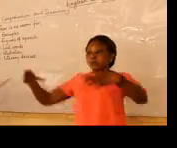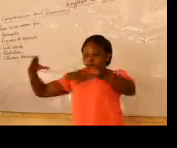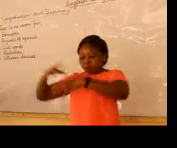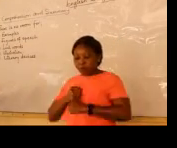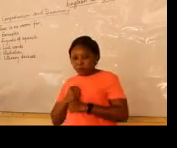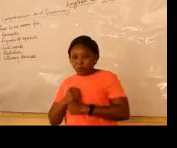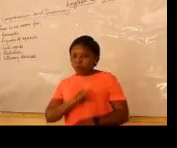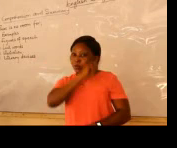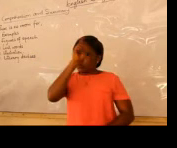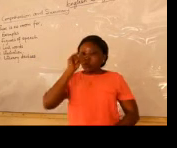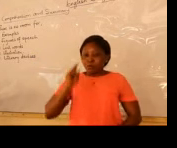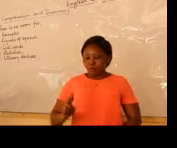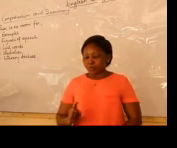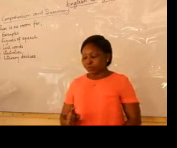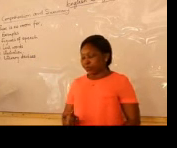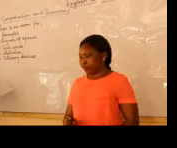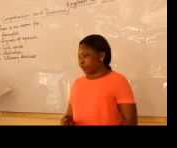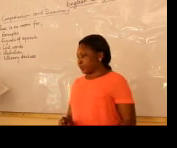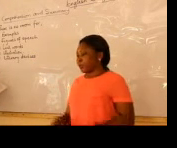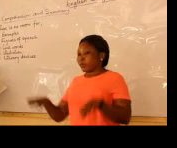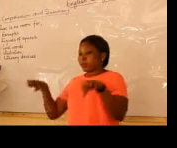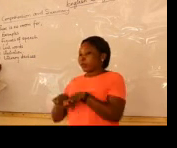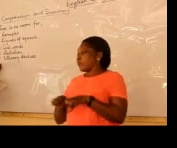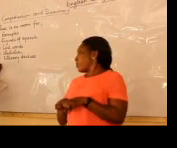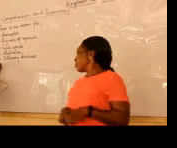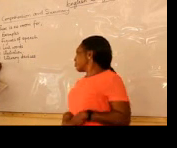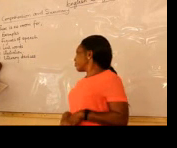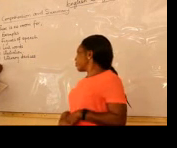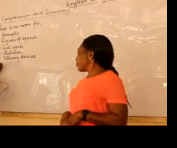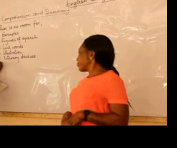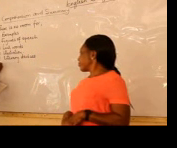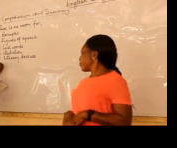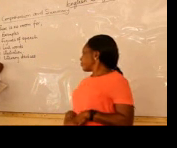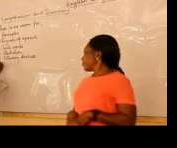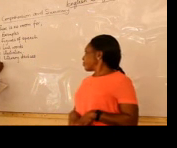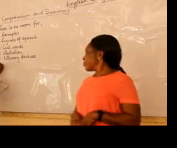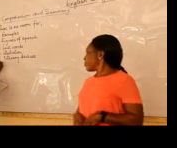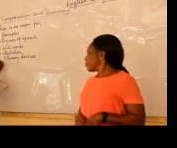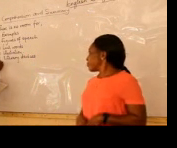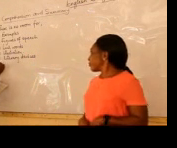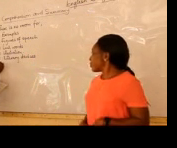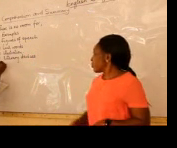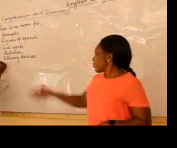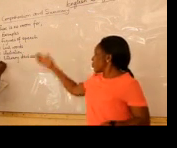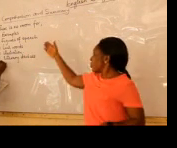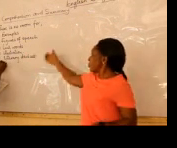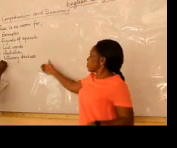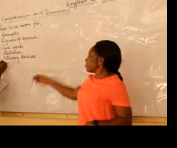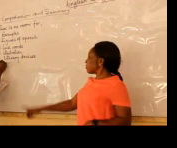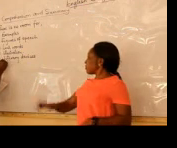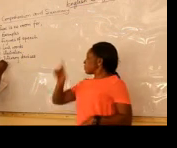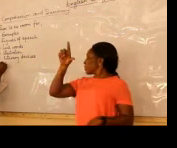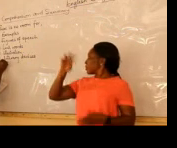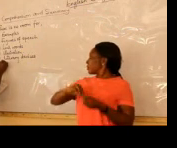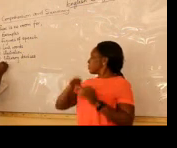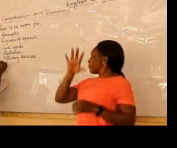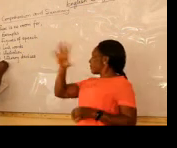Even something like, look at this, you don't use these too.